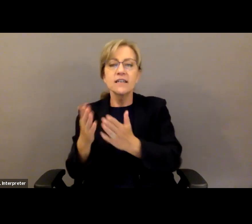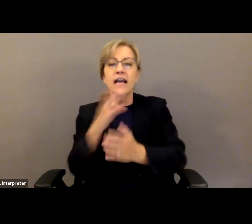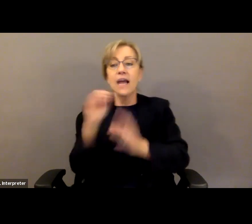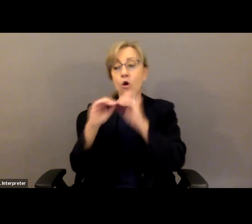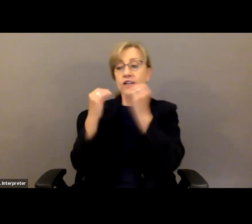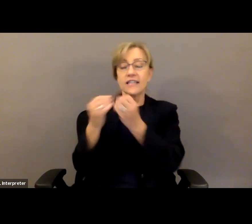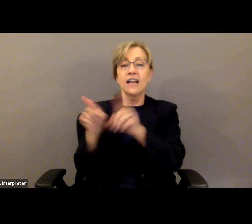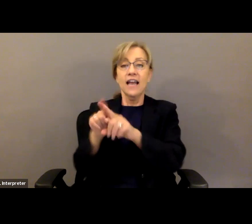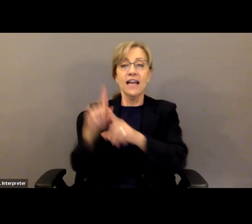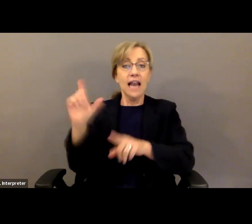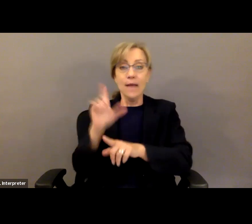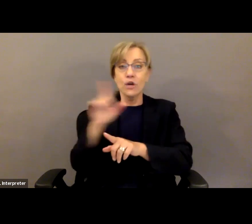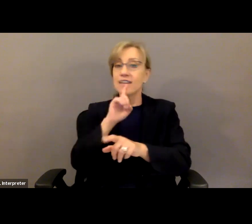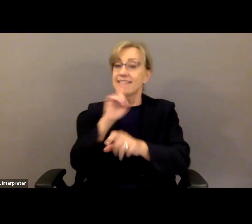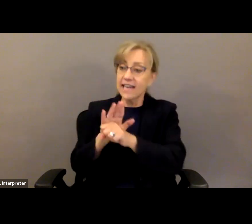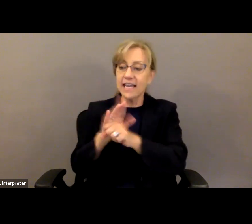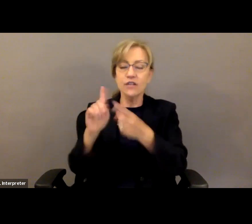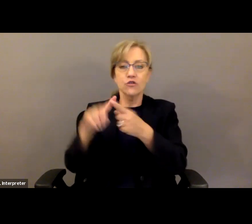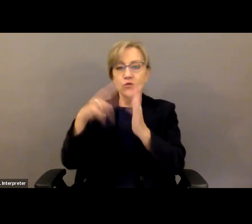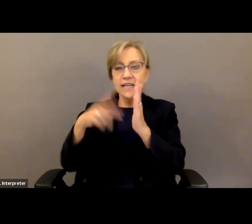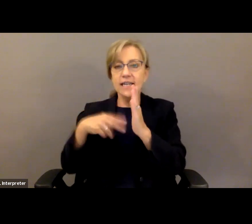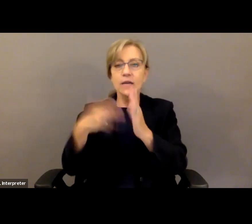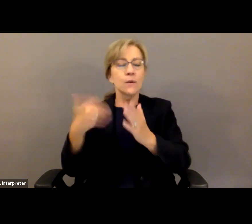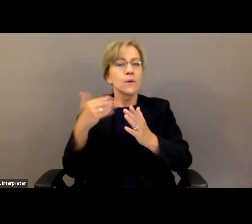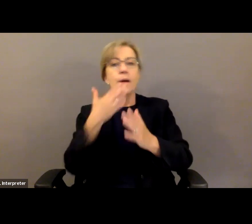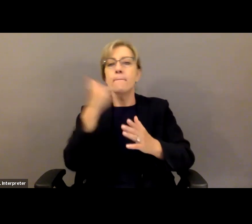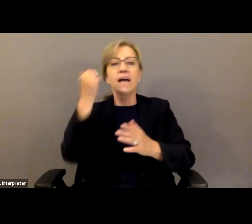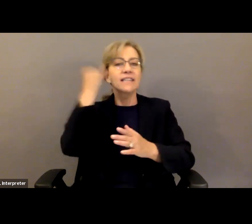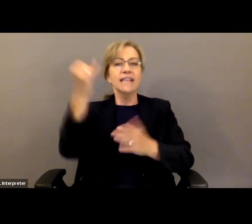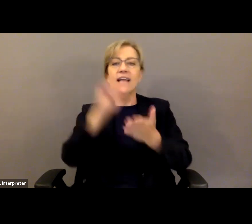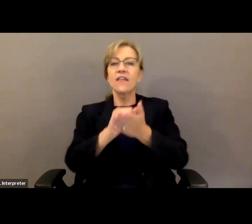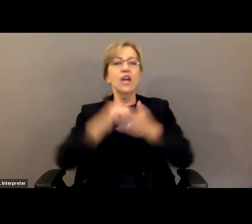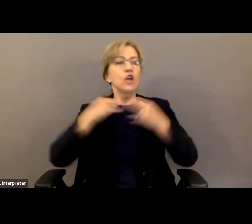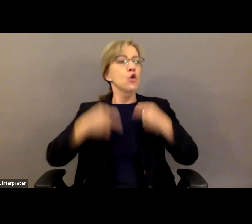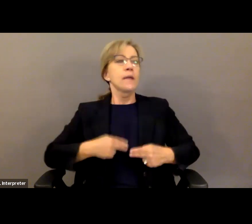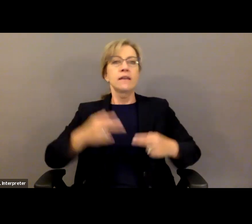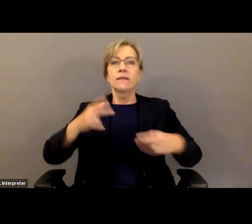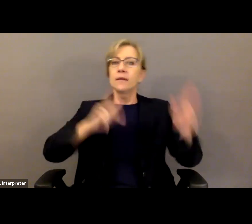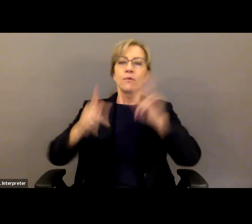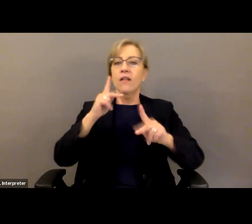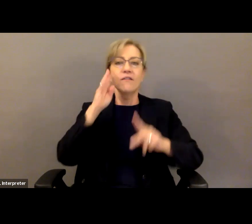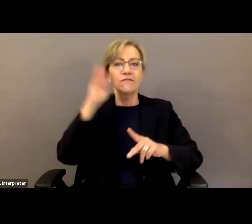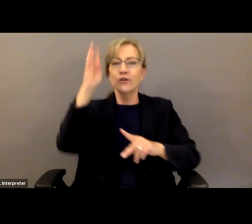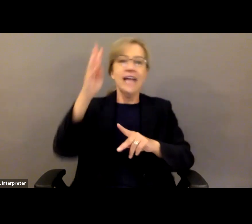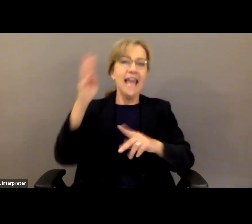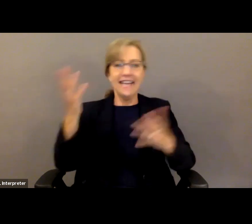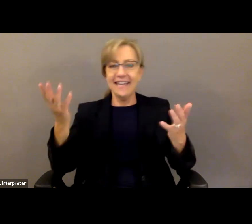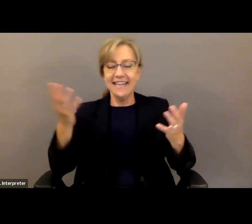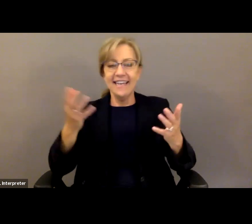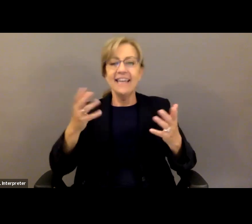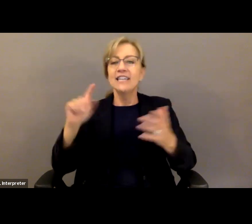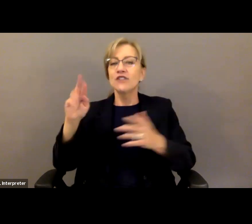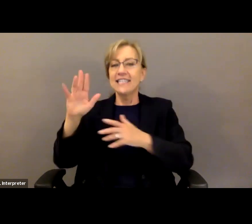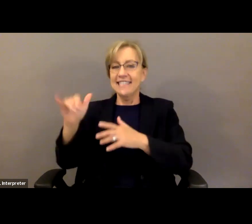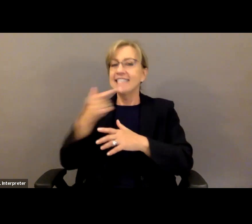dedicated to reading is one of the best ideas that we humans have come up with. I think Tracy articulated it very nicely in her